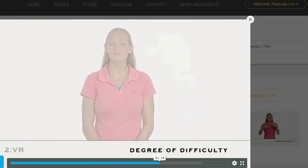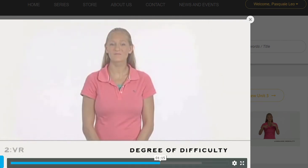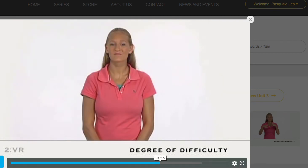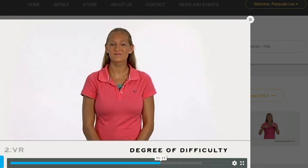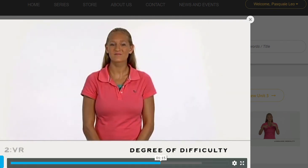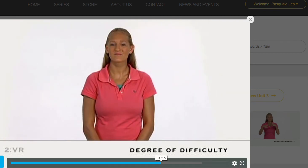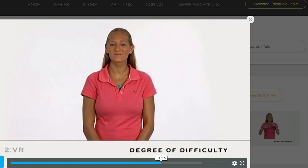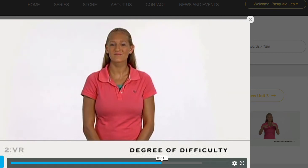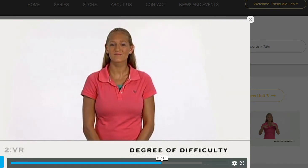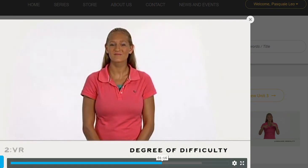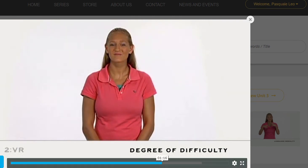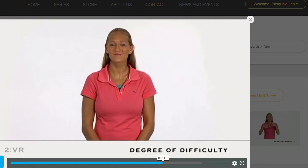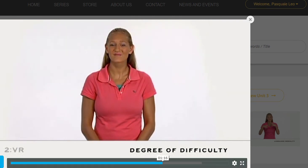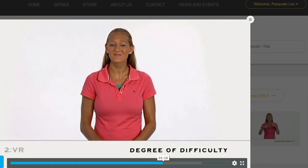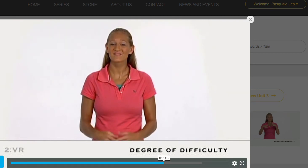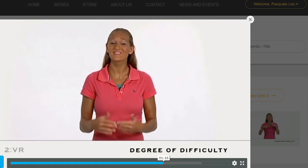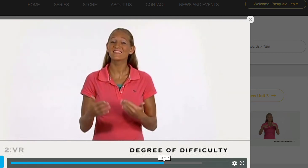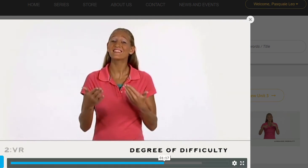And finally,